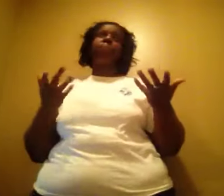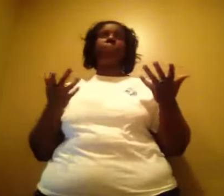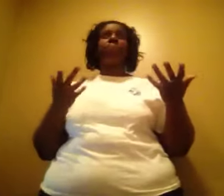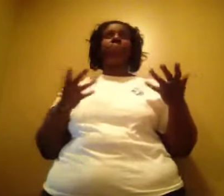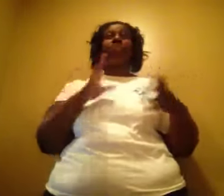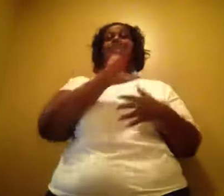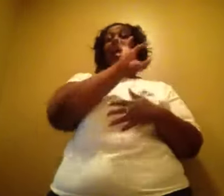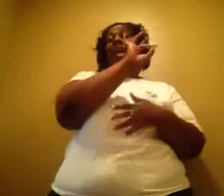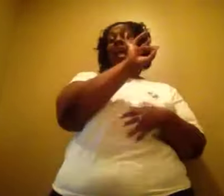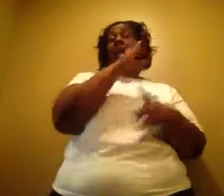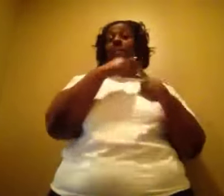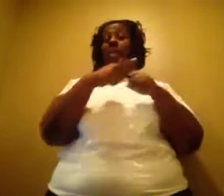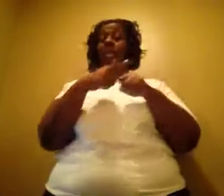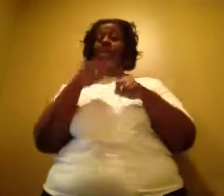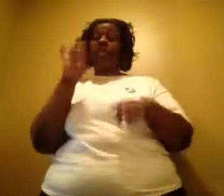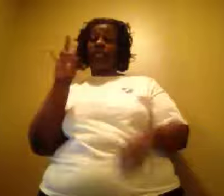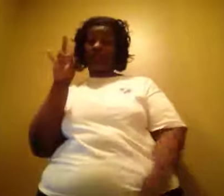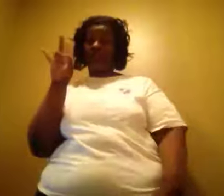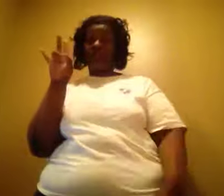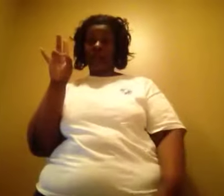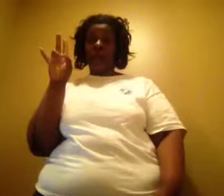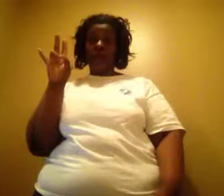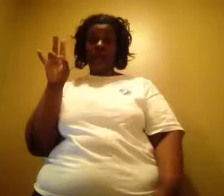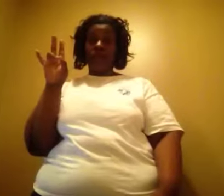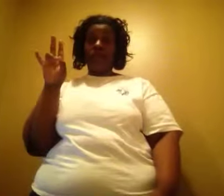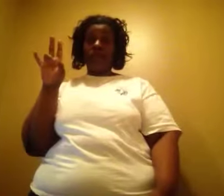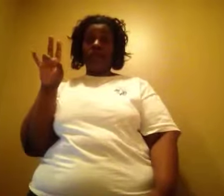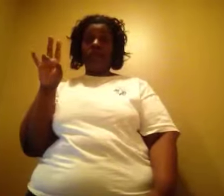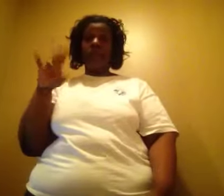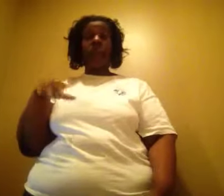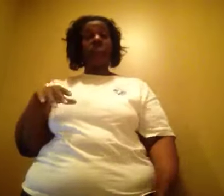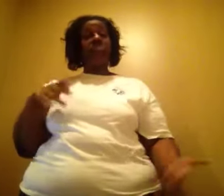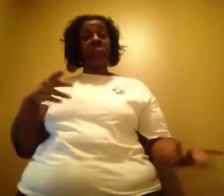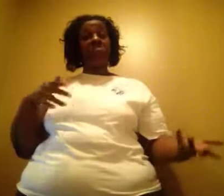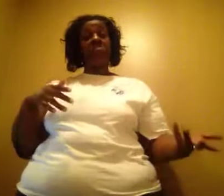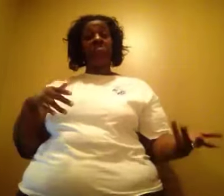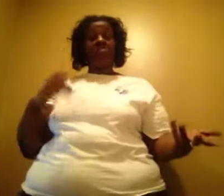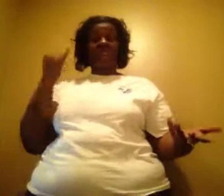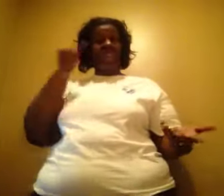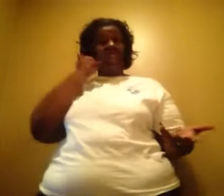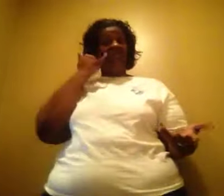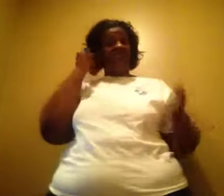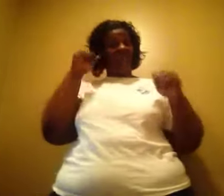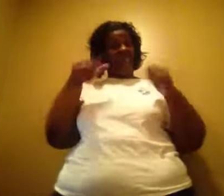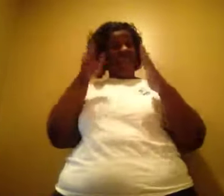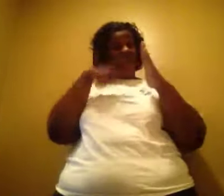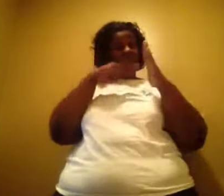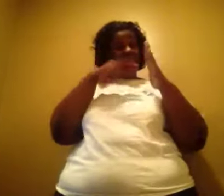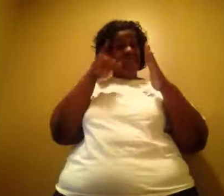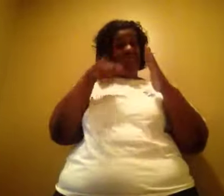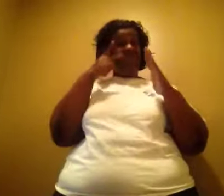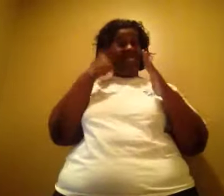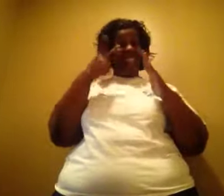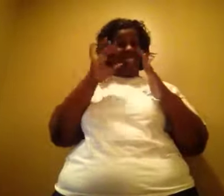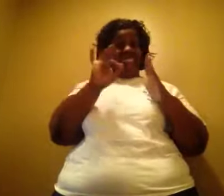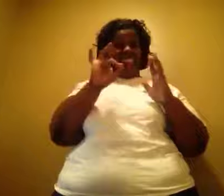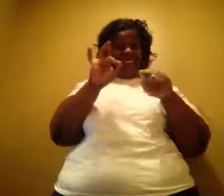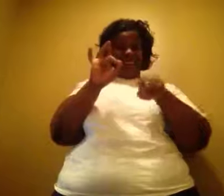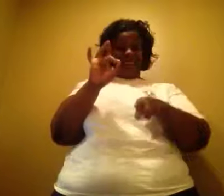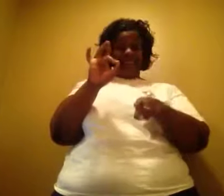8 plus 7? Well, if you can still read this, 8 is right here. Right? We're going to add 7